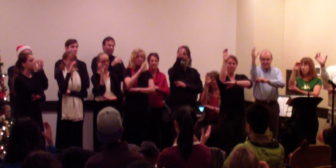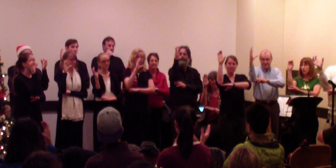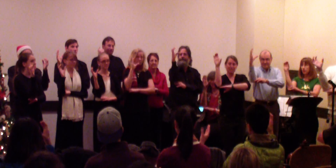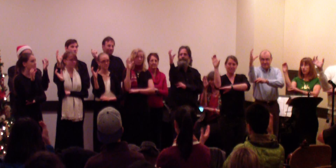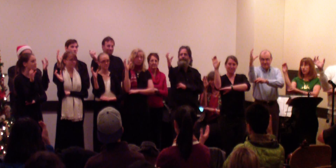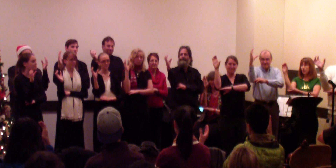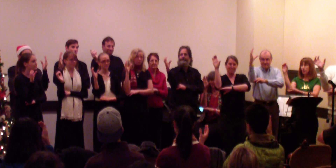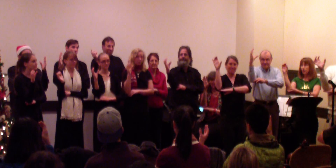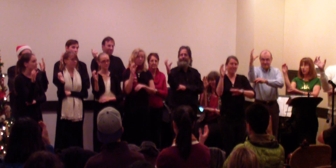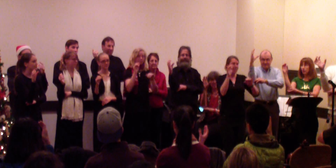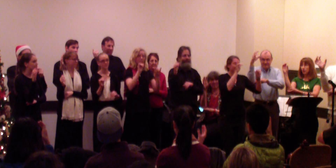Christmas,